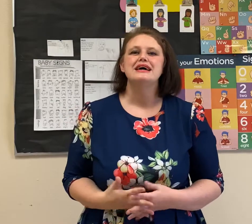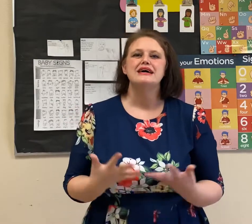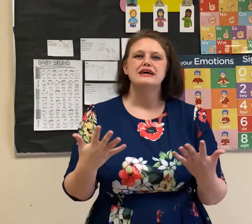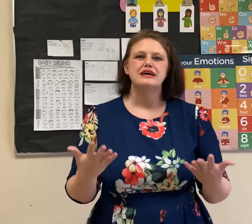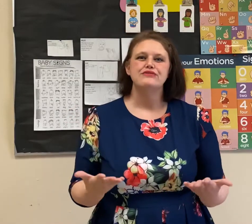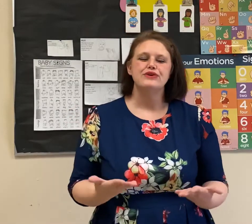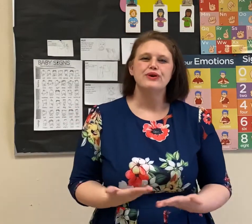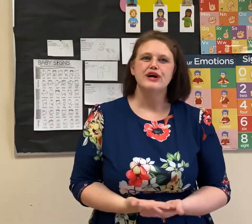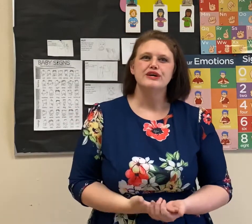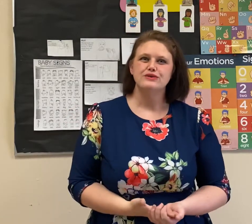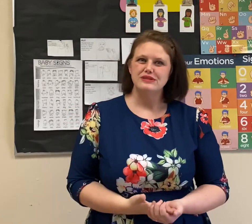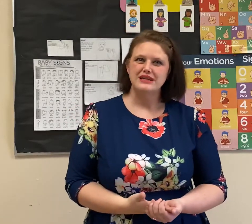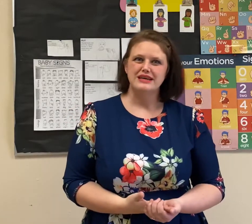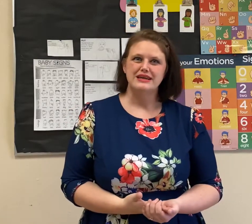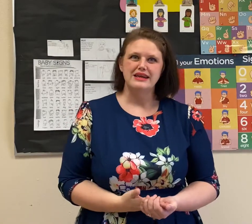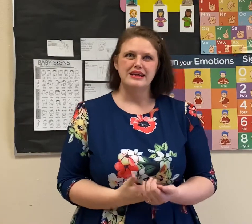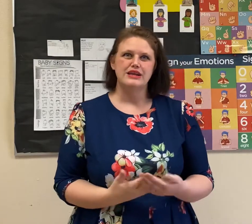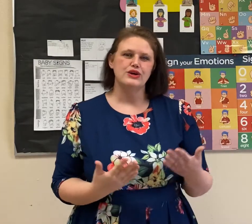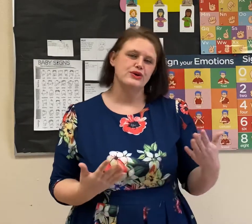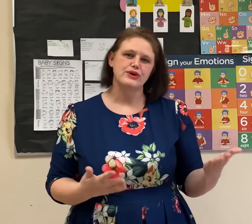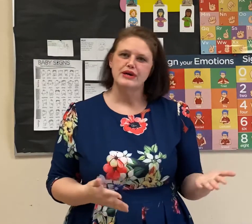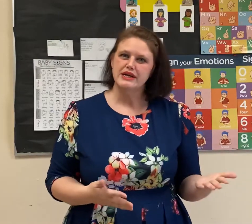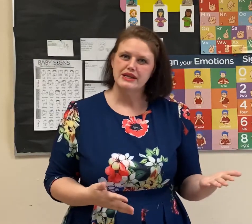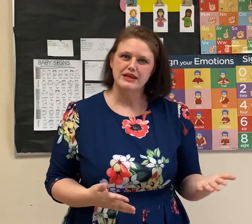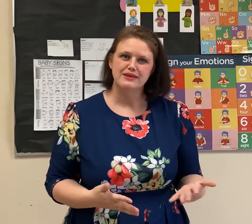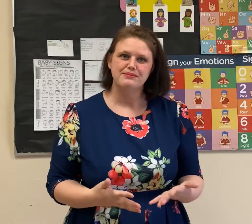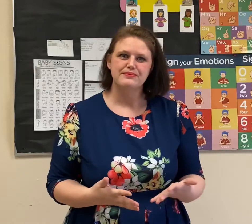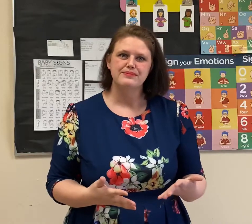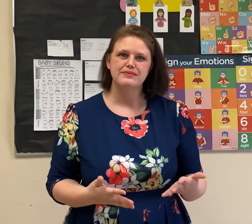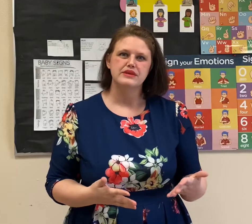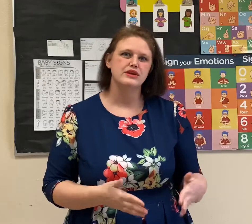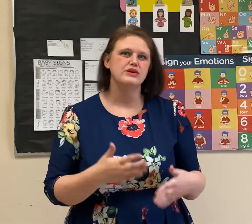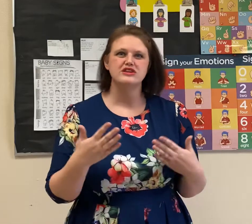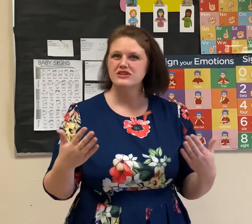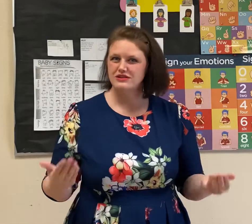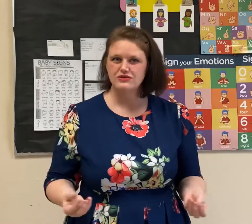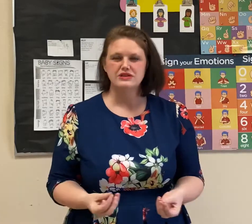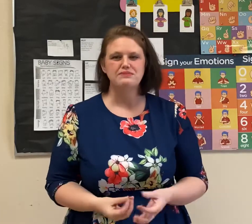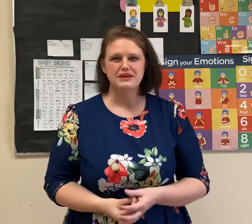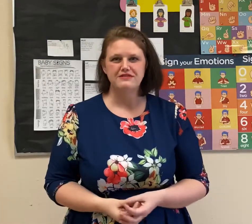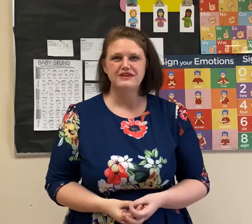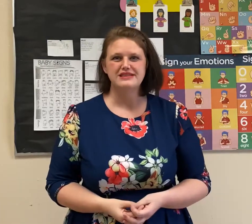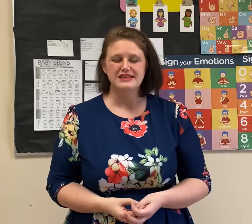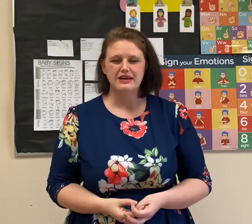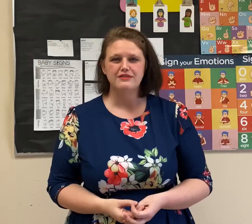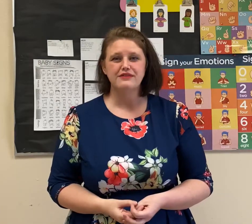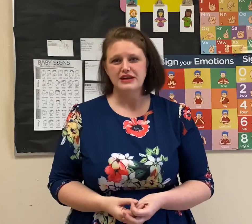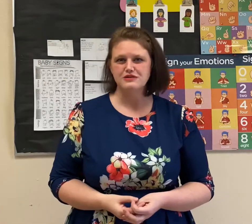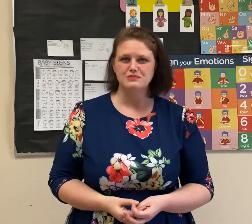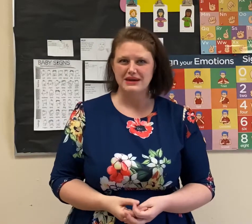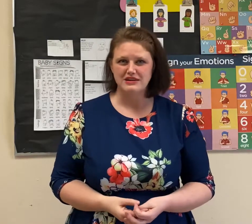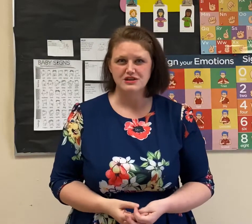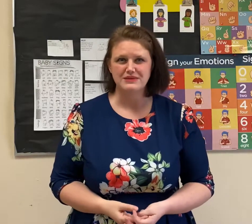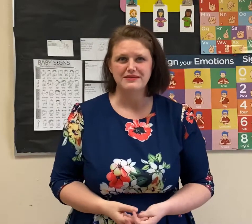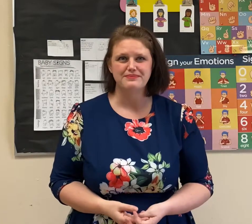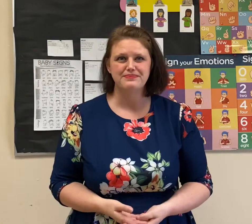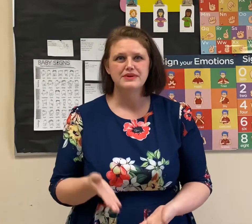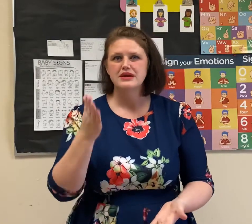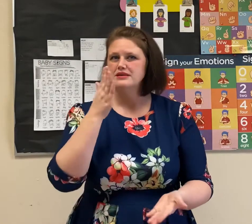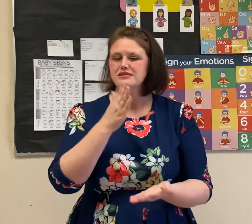If you're not using it in your curriculum, you can just use the benefits of classroom management.